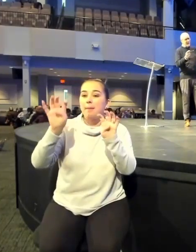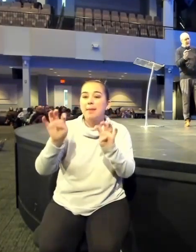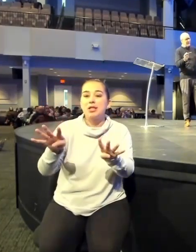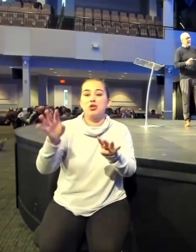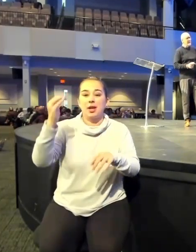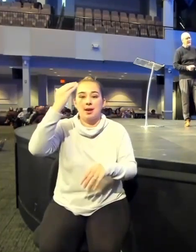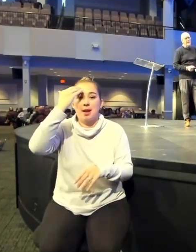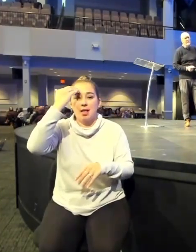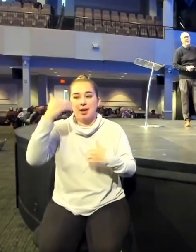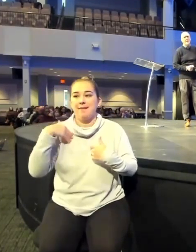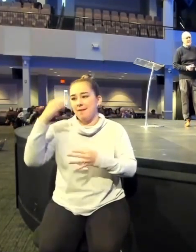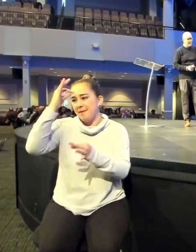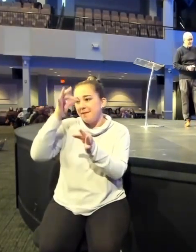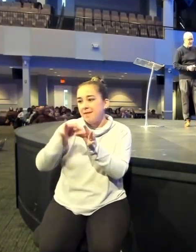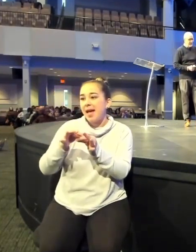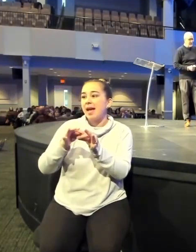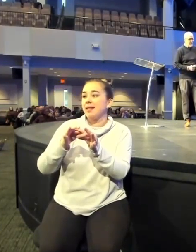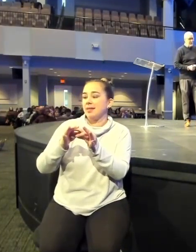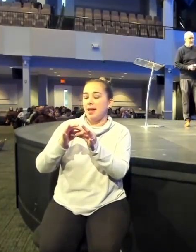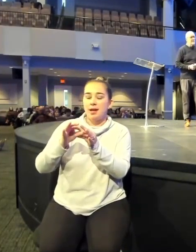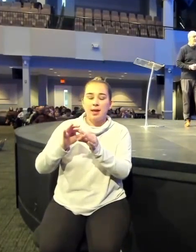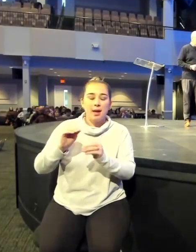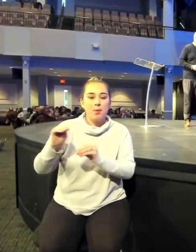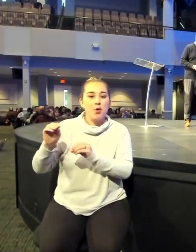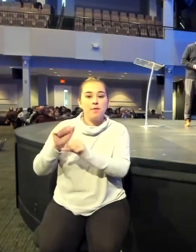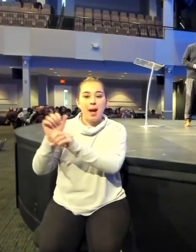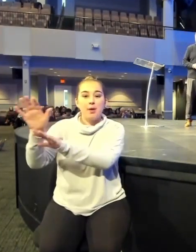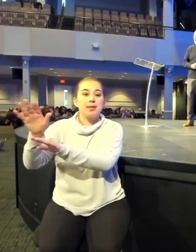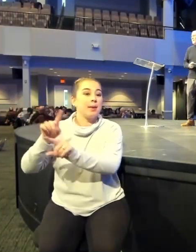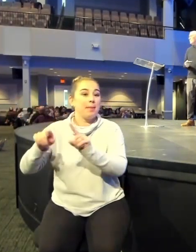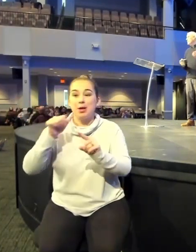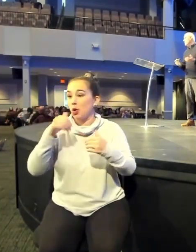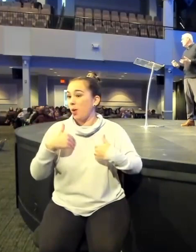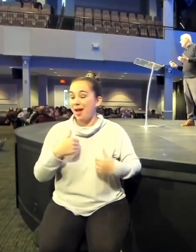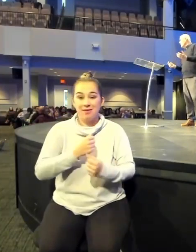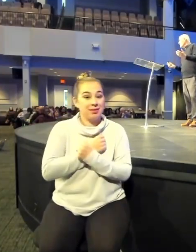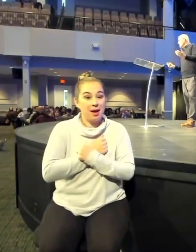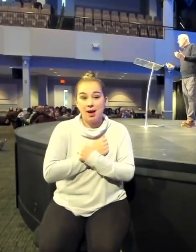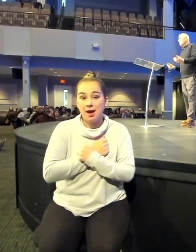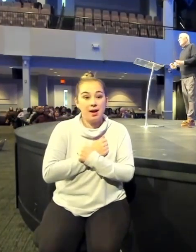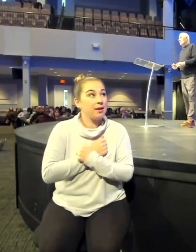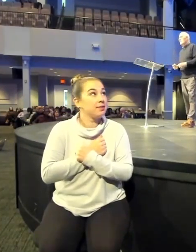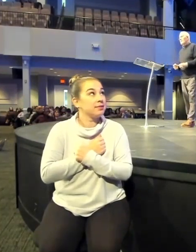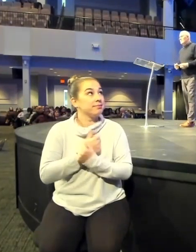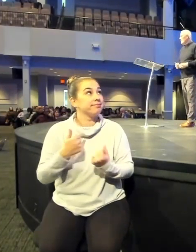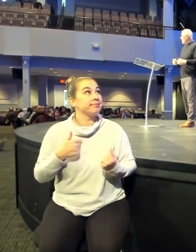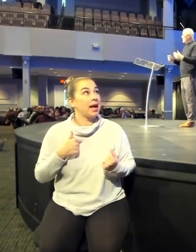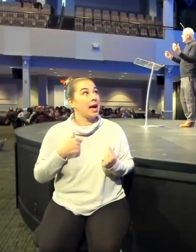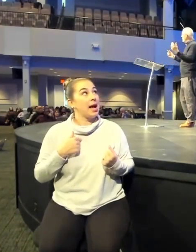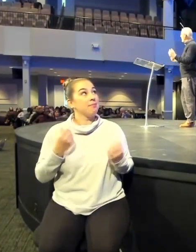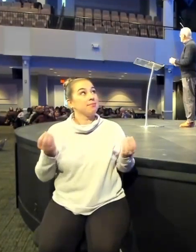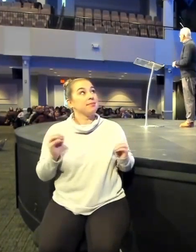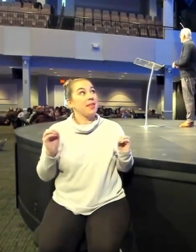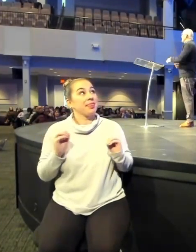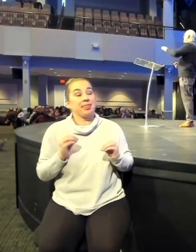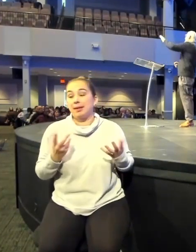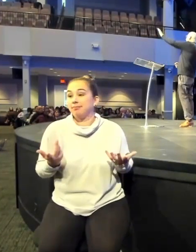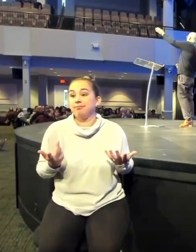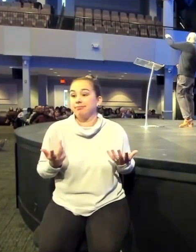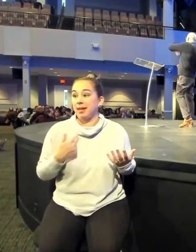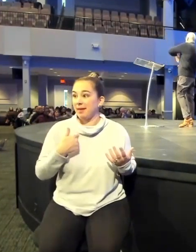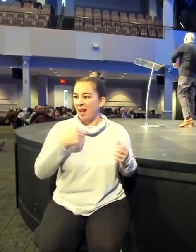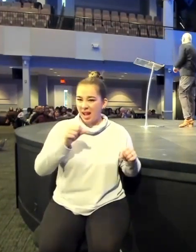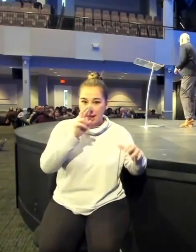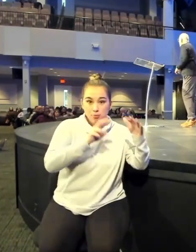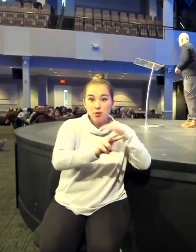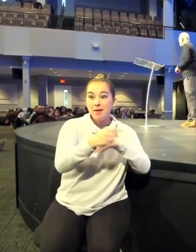I have a faith that can move mountains, but do not have love, I am nothing. He says, I might be able to prophesy, tell you what's going to